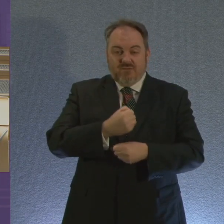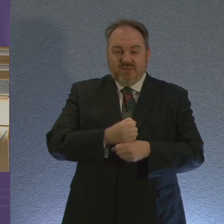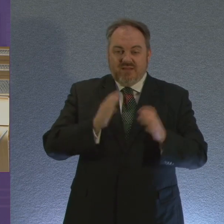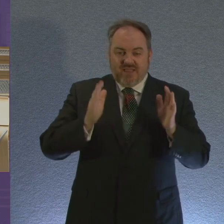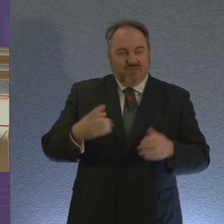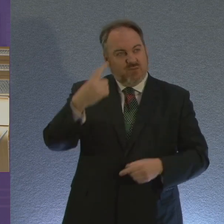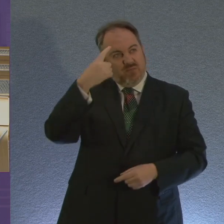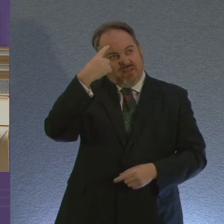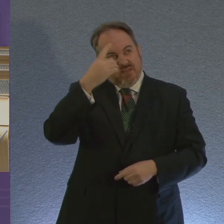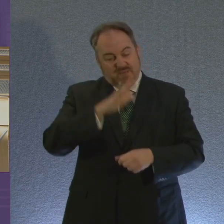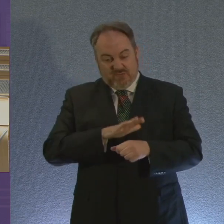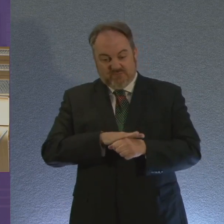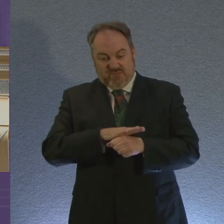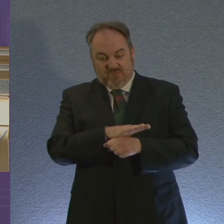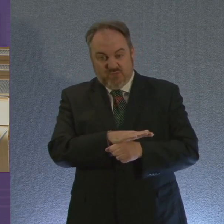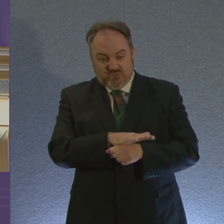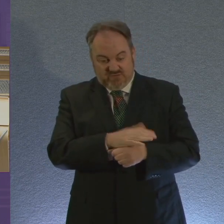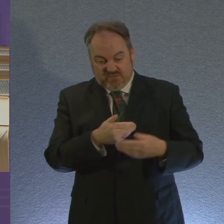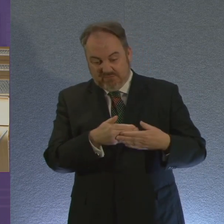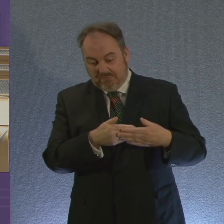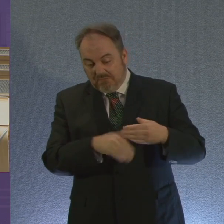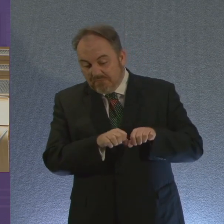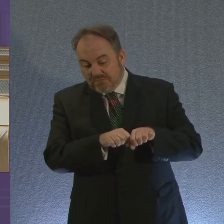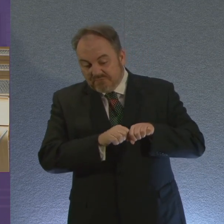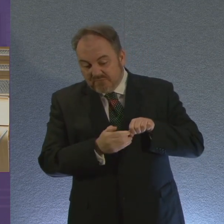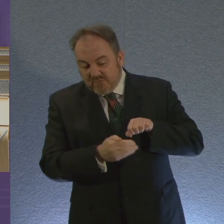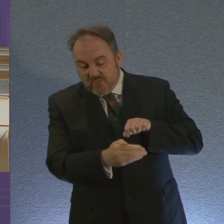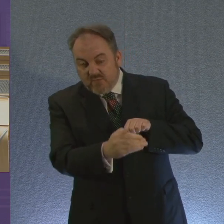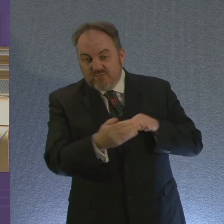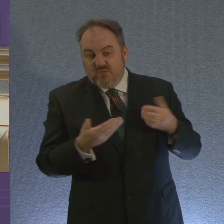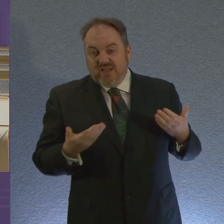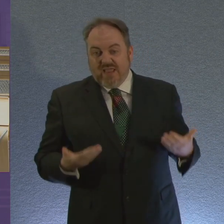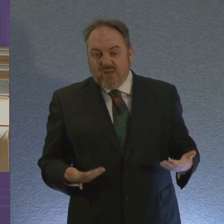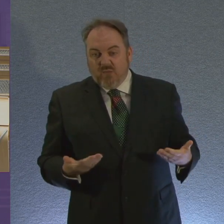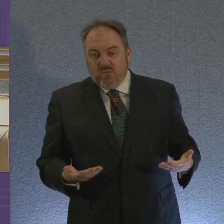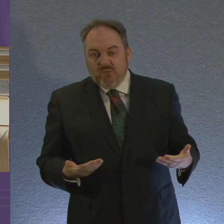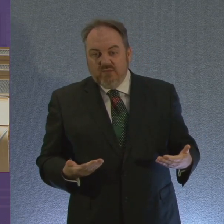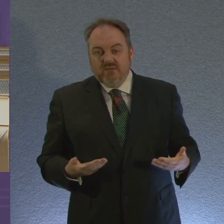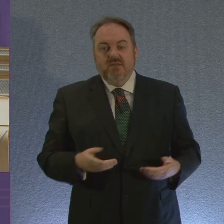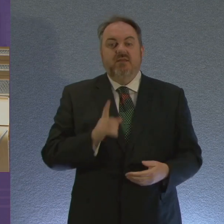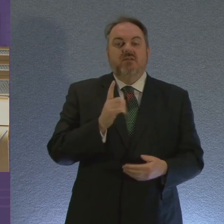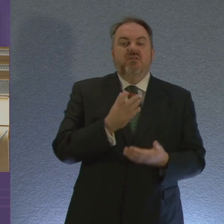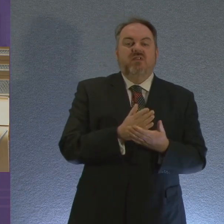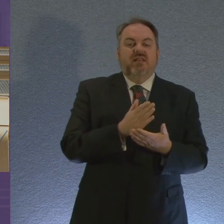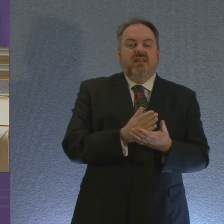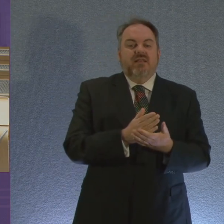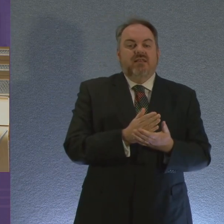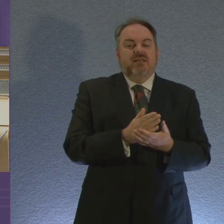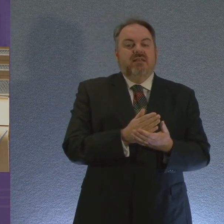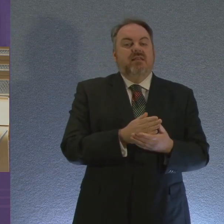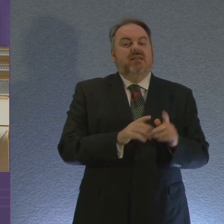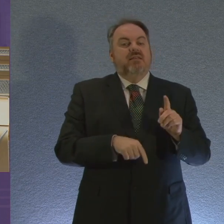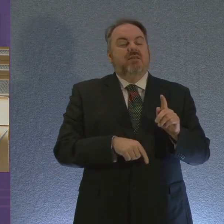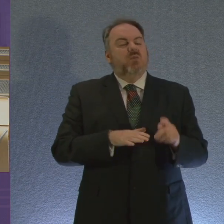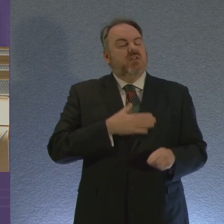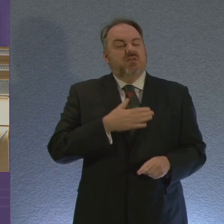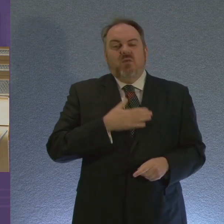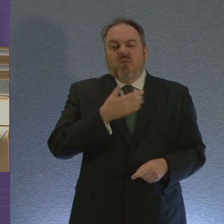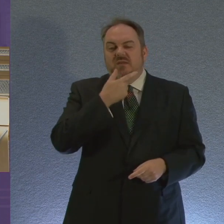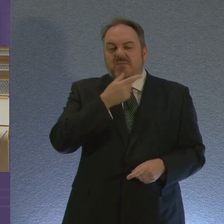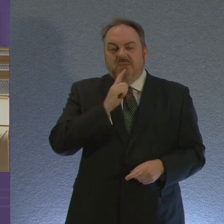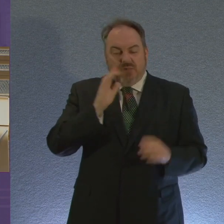Andy Whiteman that perhaps isn't the right construction of the legislation to have eviction notice hanging over people's heads, and I